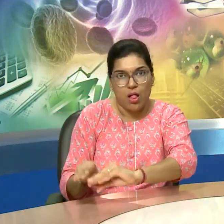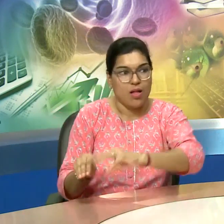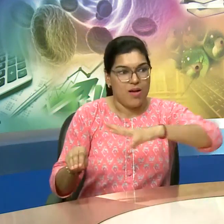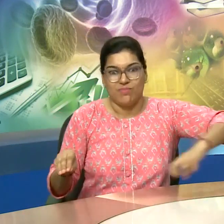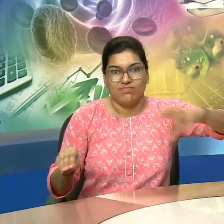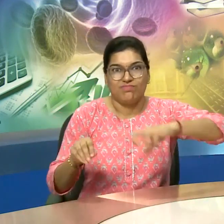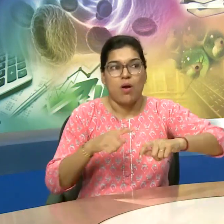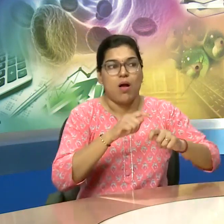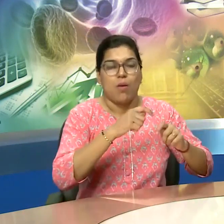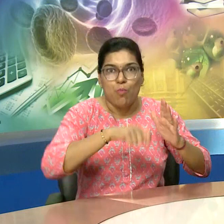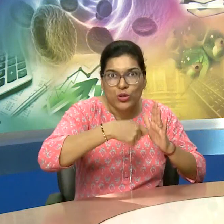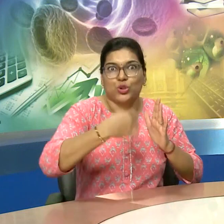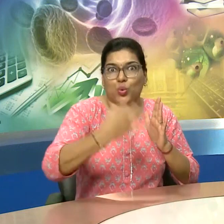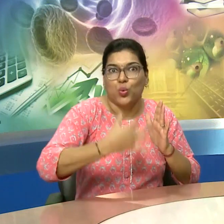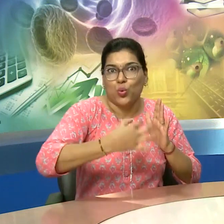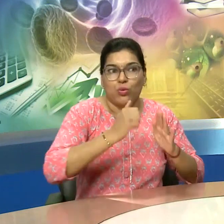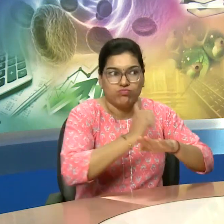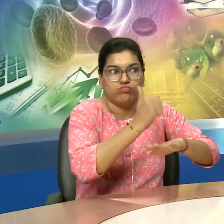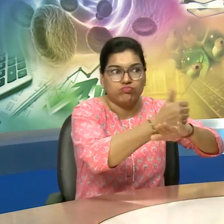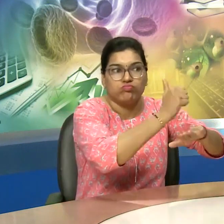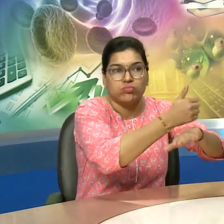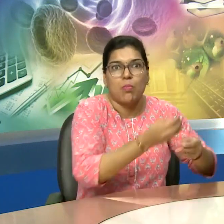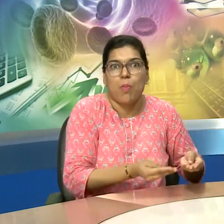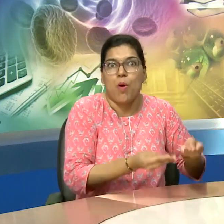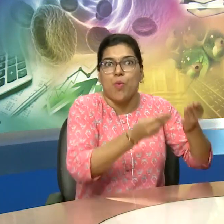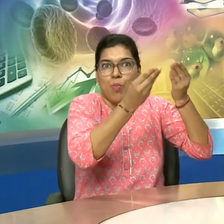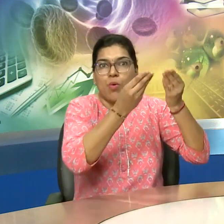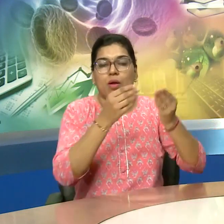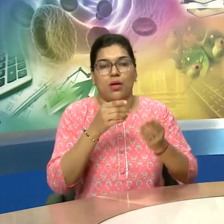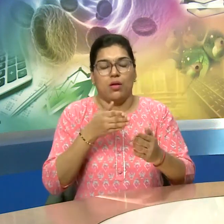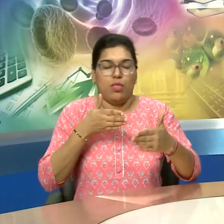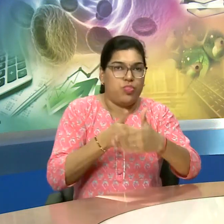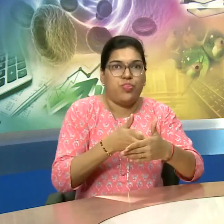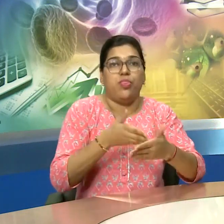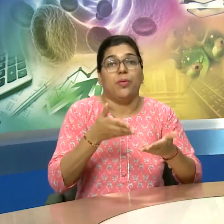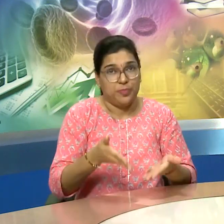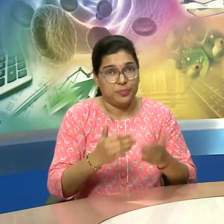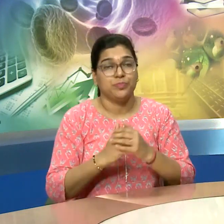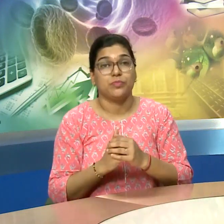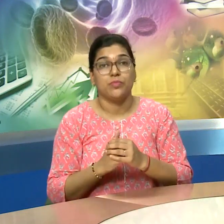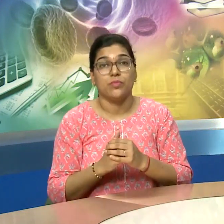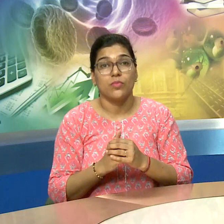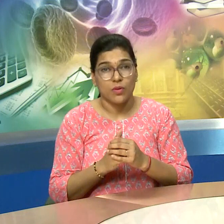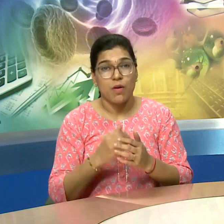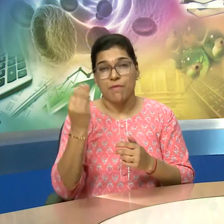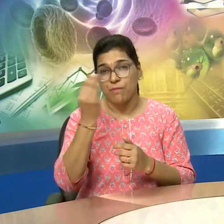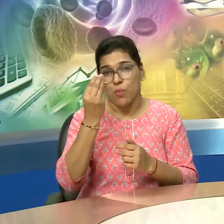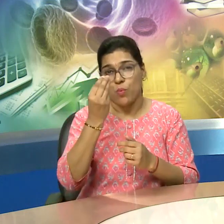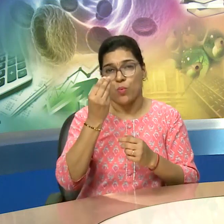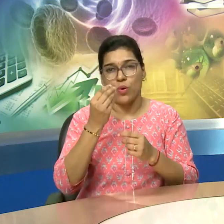So, some examples of human activities that led to environment degradation